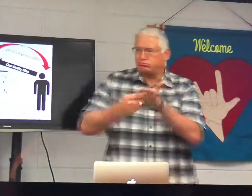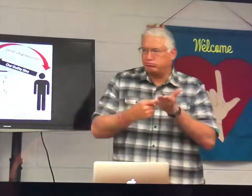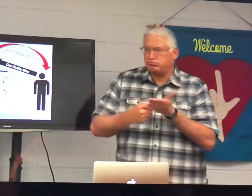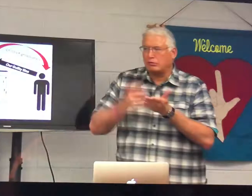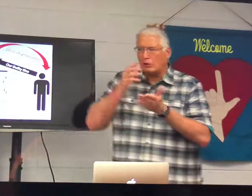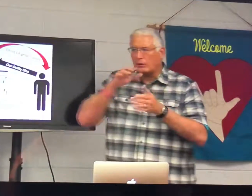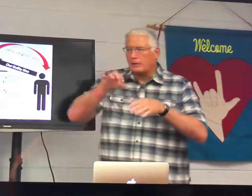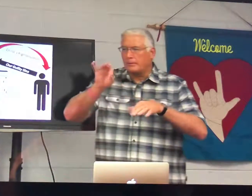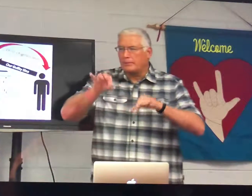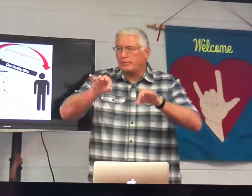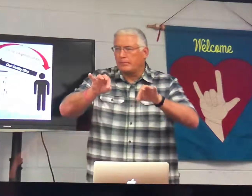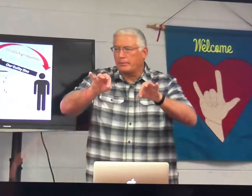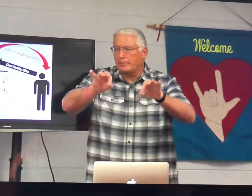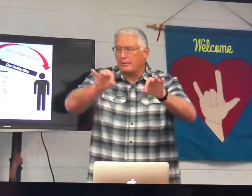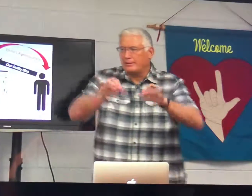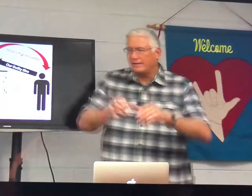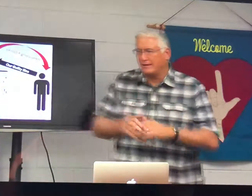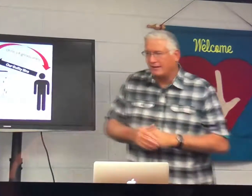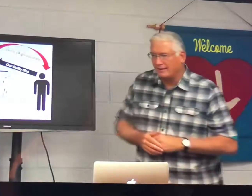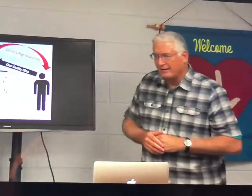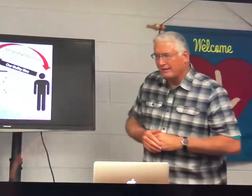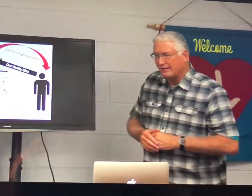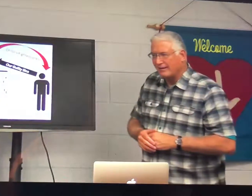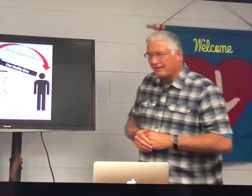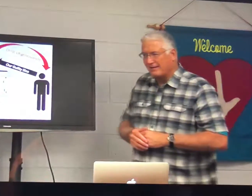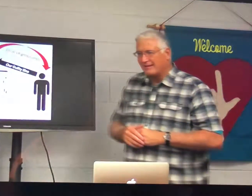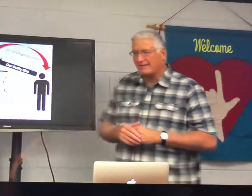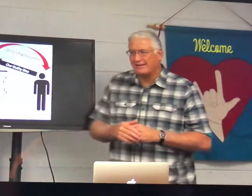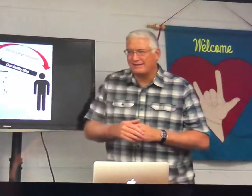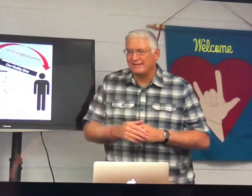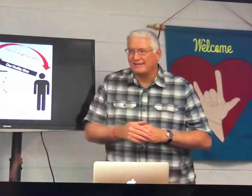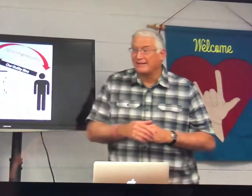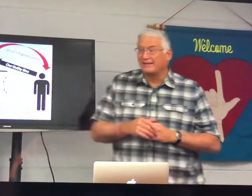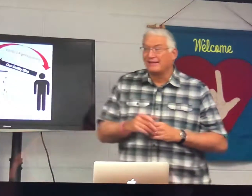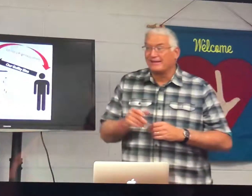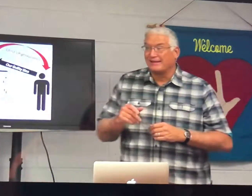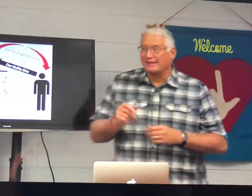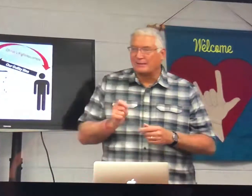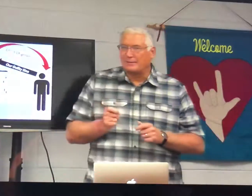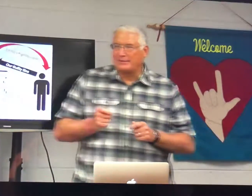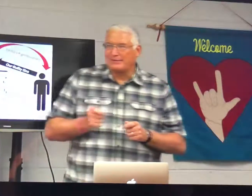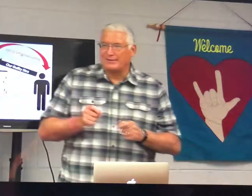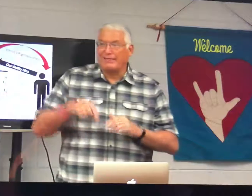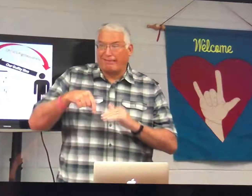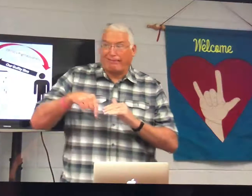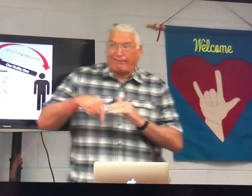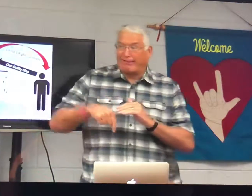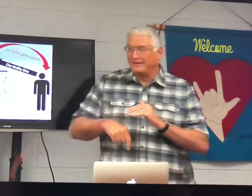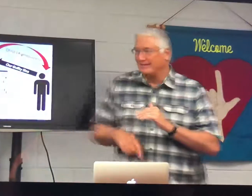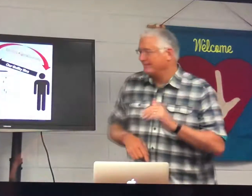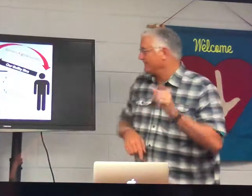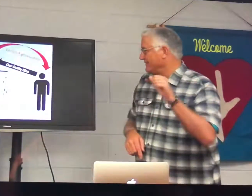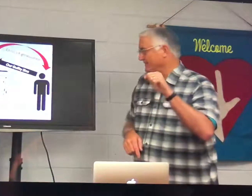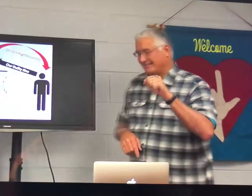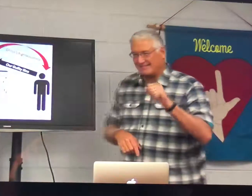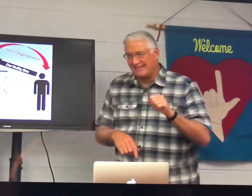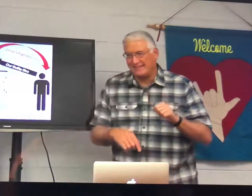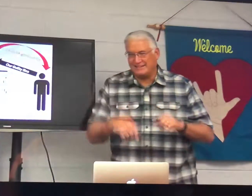of velocity and the other pitches they can bring with them. They're ready to go right from the beginning, and there's a swing